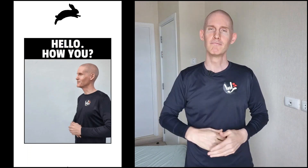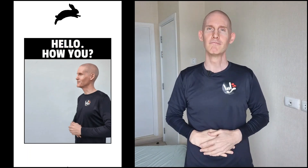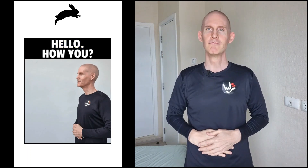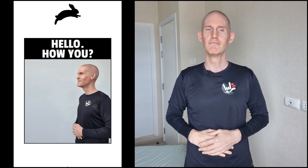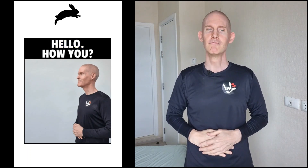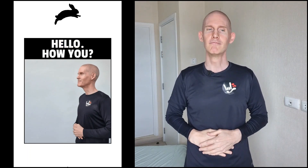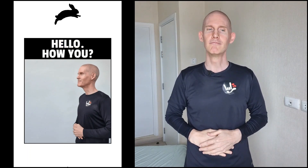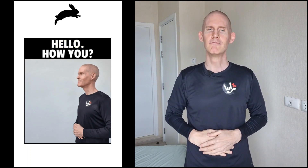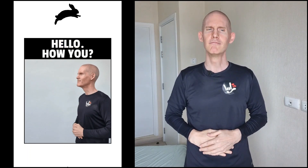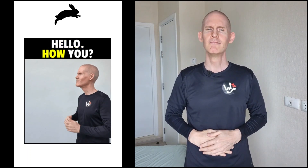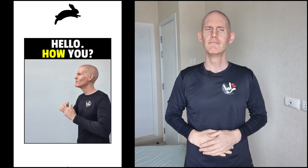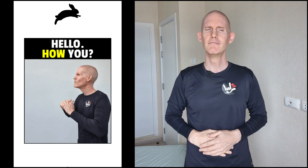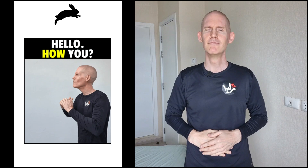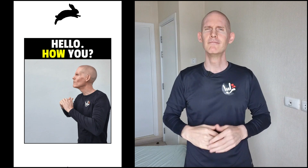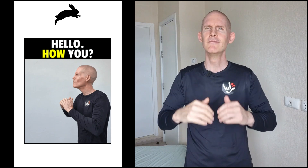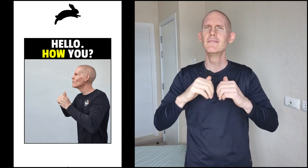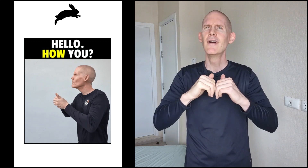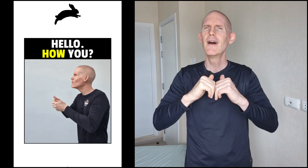Hello.